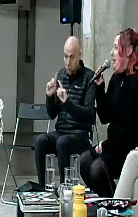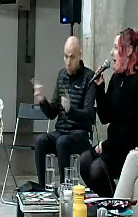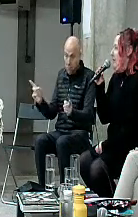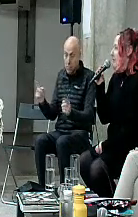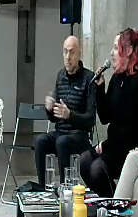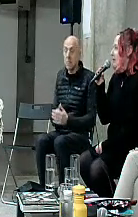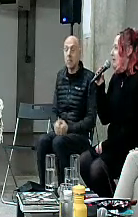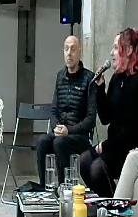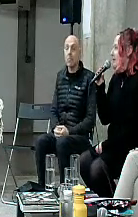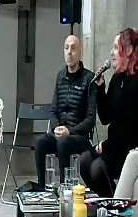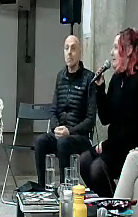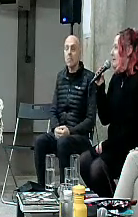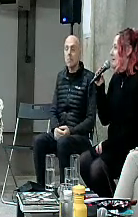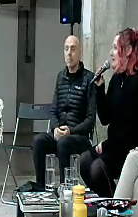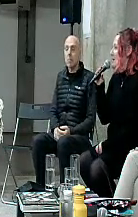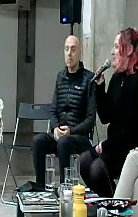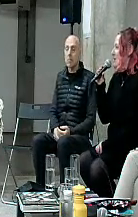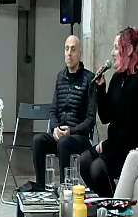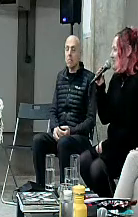You have